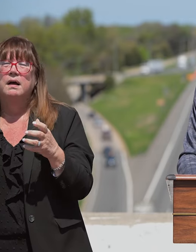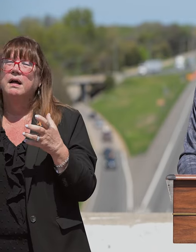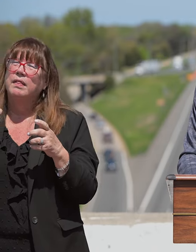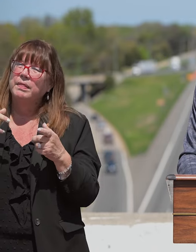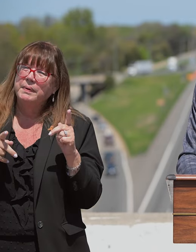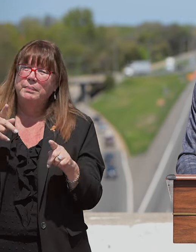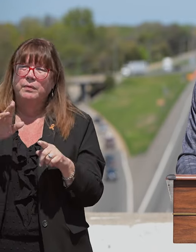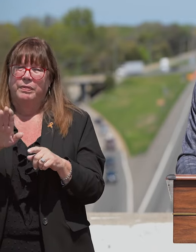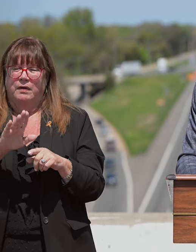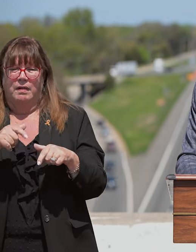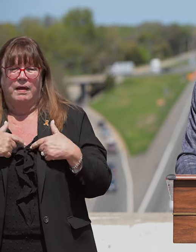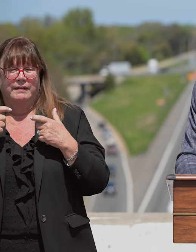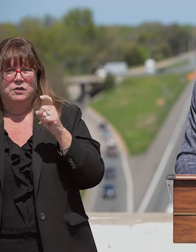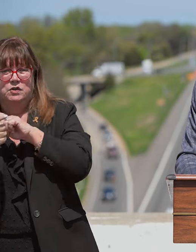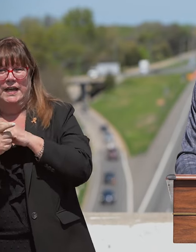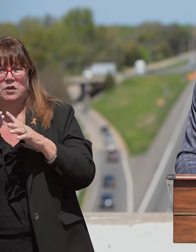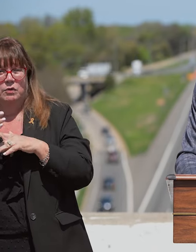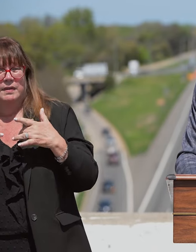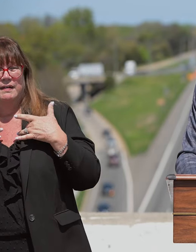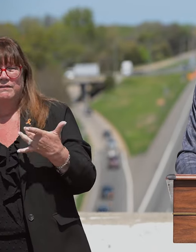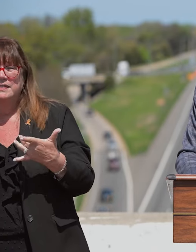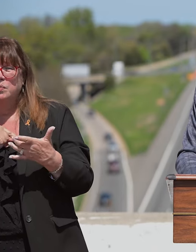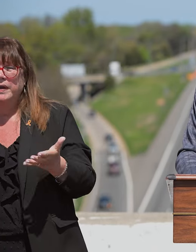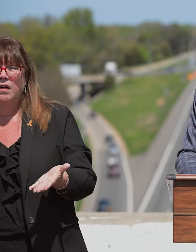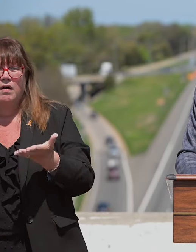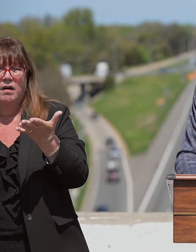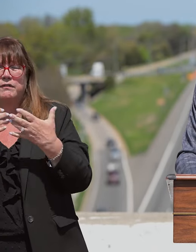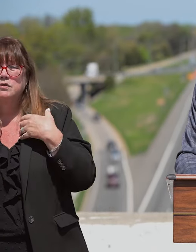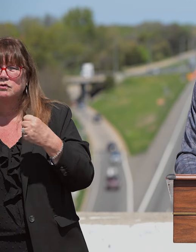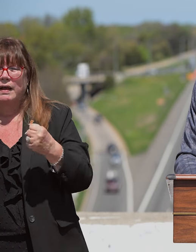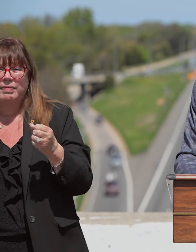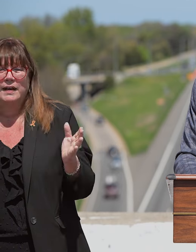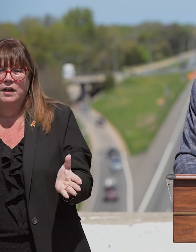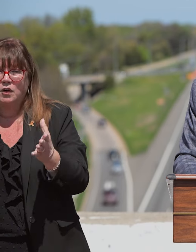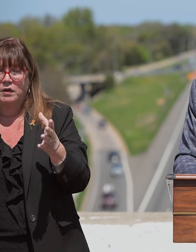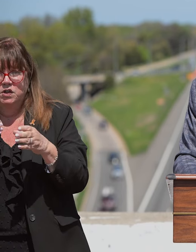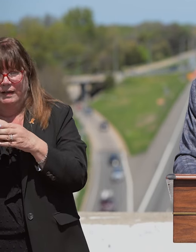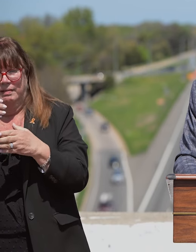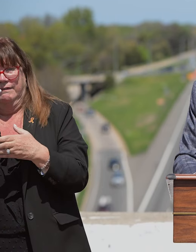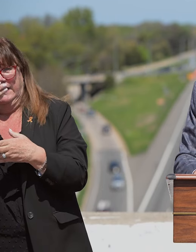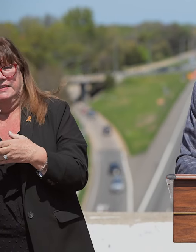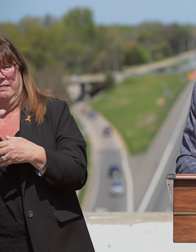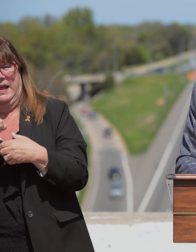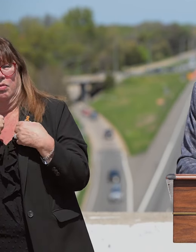been changed by these events. Their strength and courage in the face of such loss is nothing short of